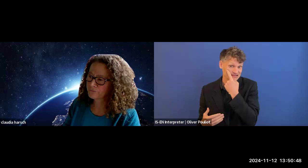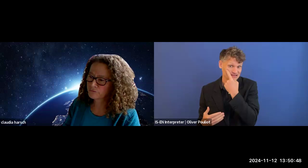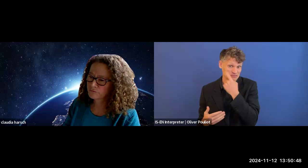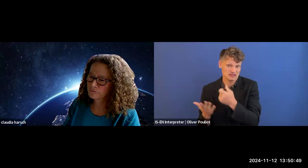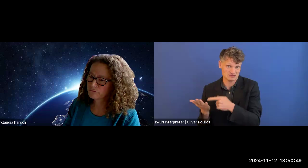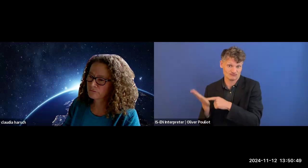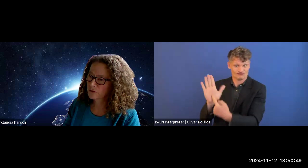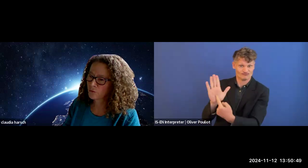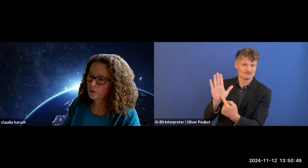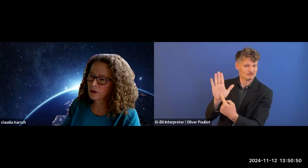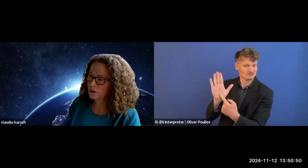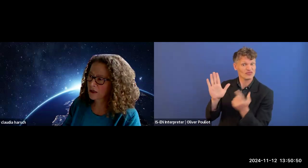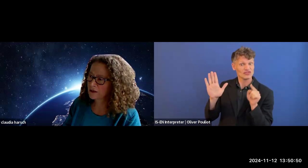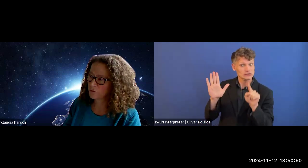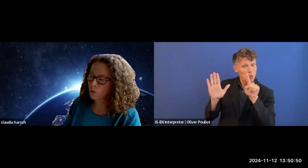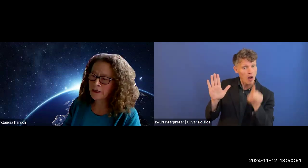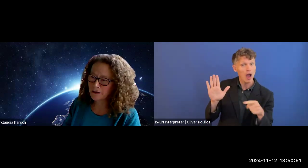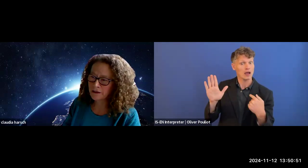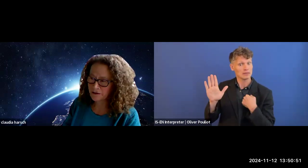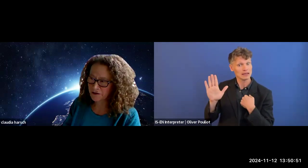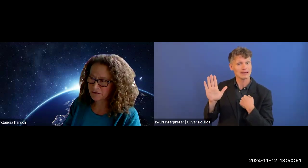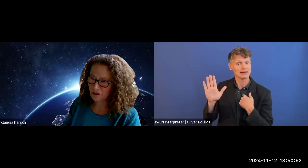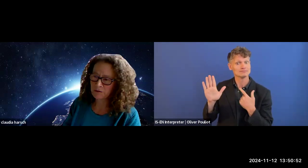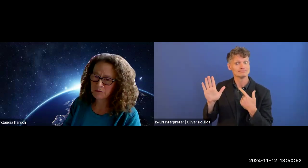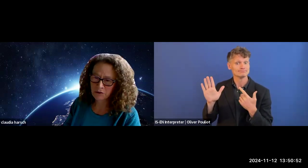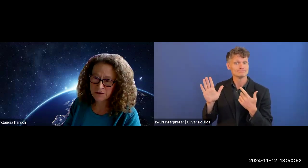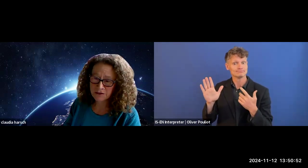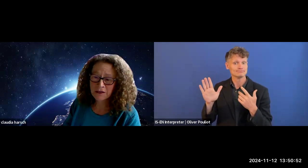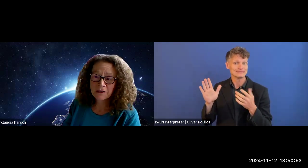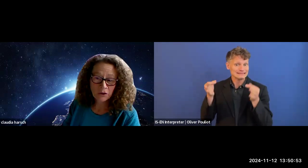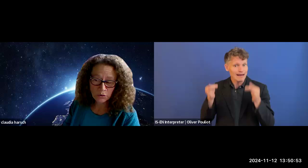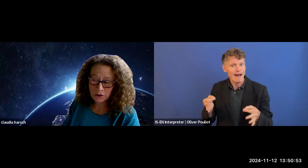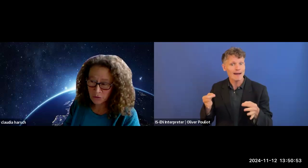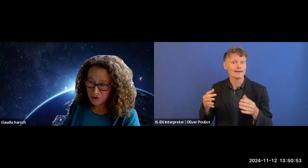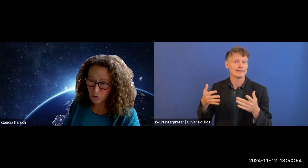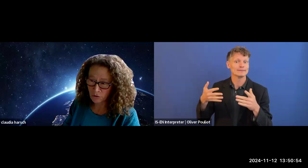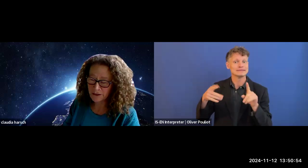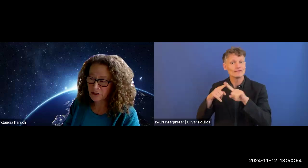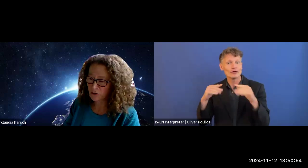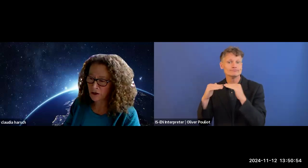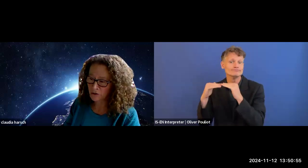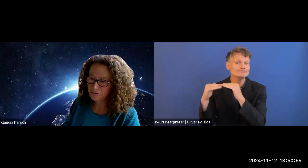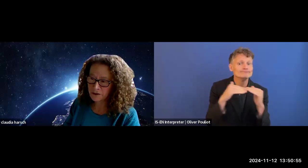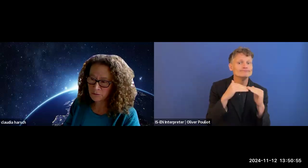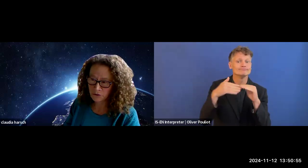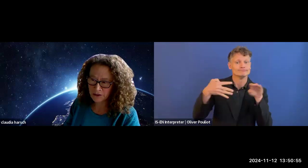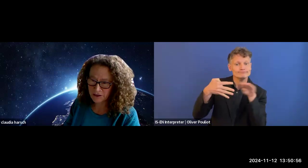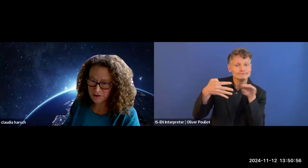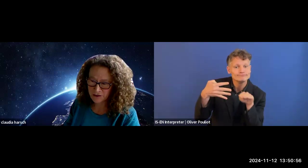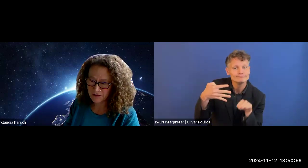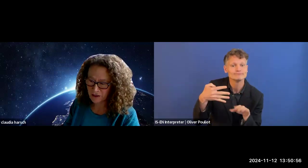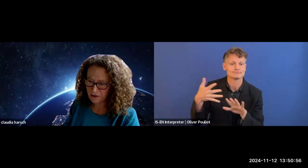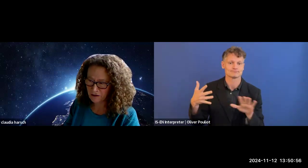So when we look at the when in the test development process, good news, you already got a lot of input